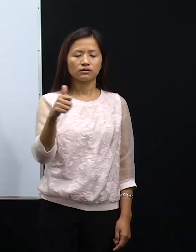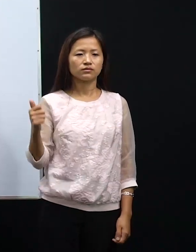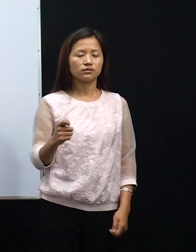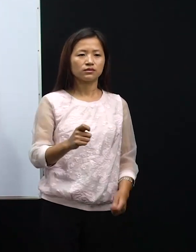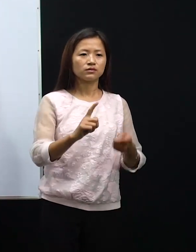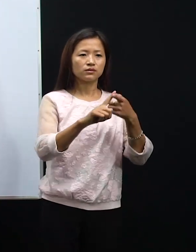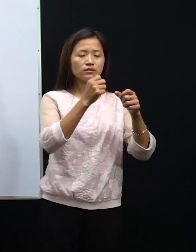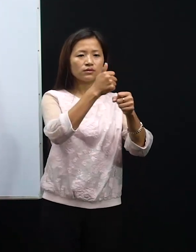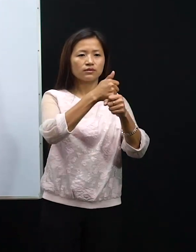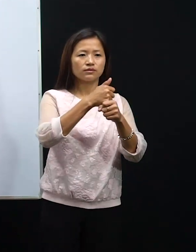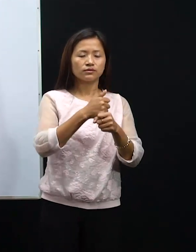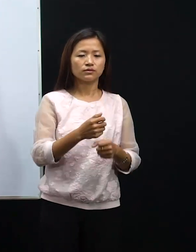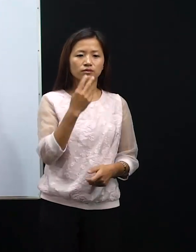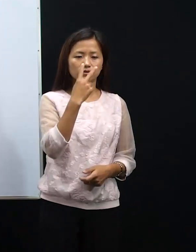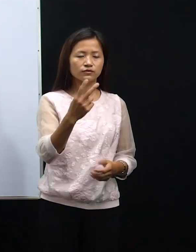the textbook.